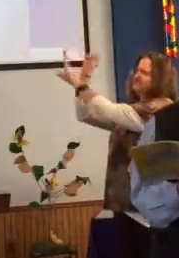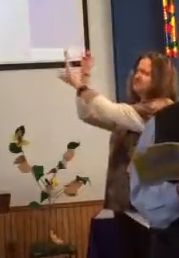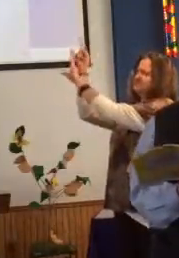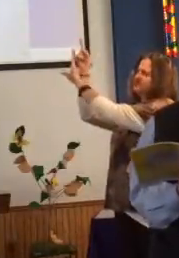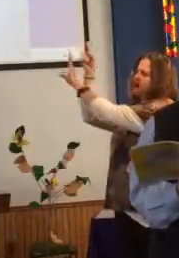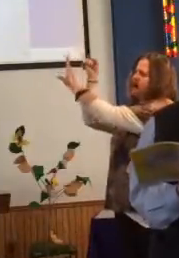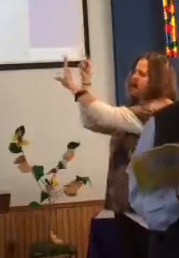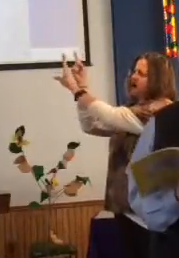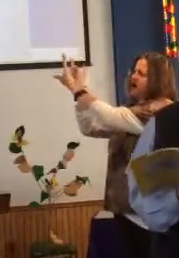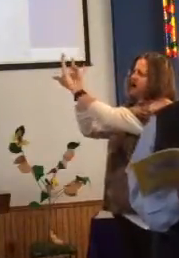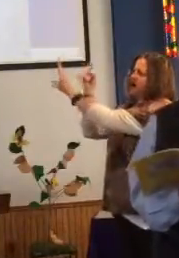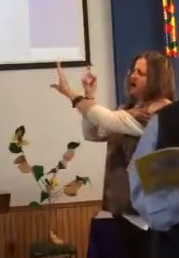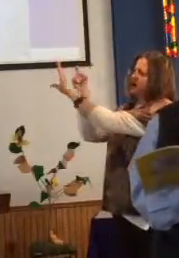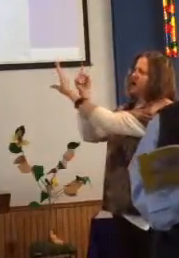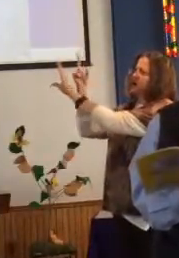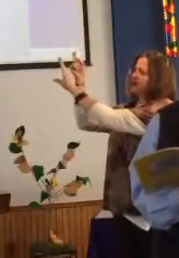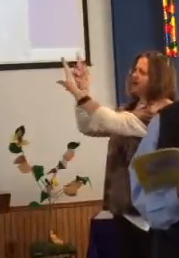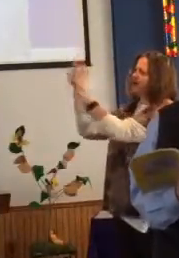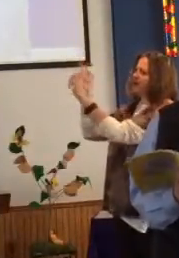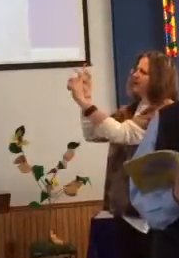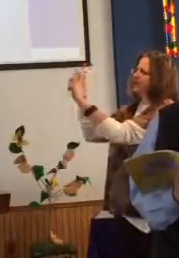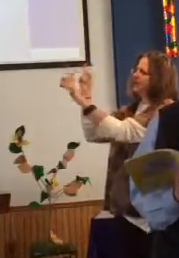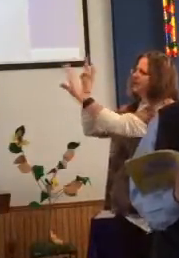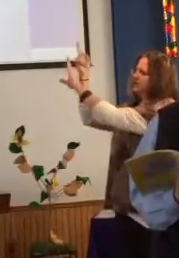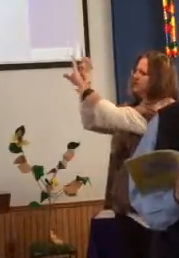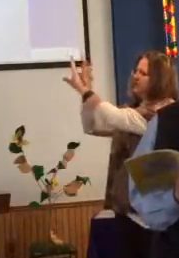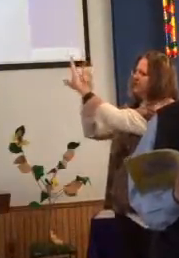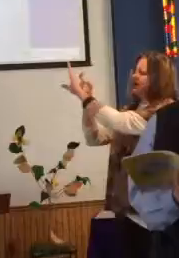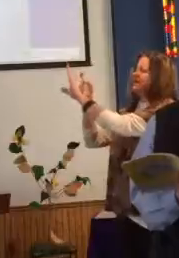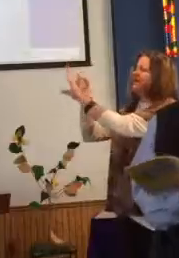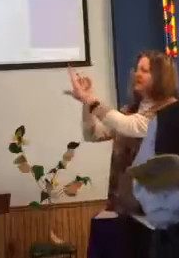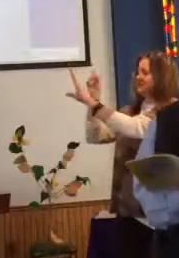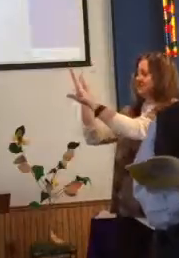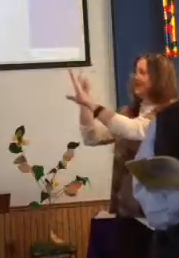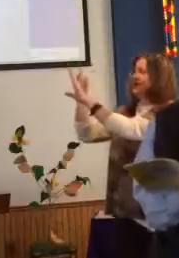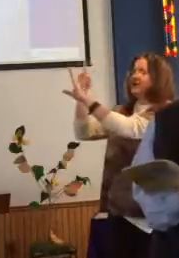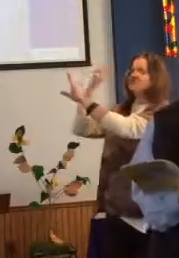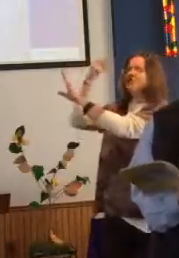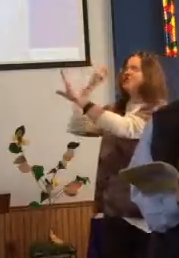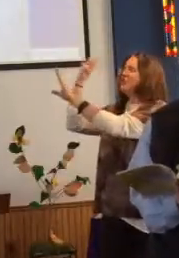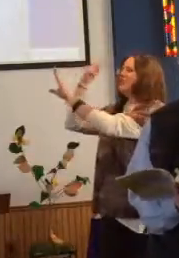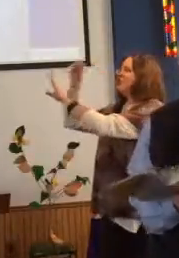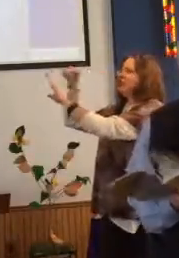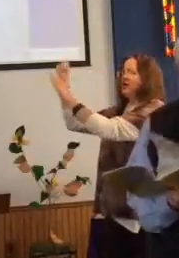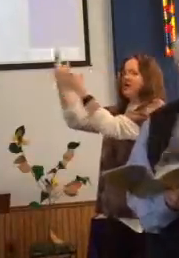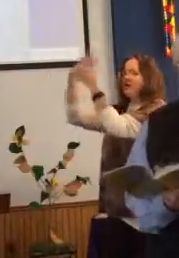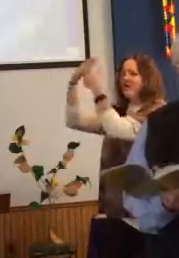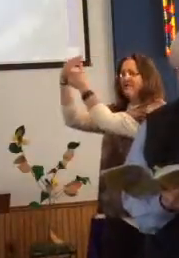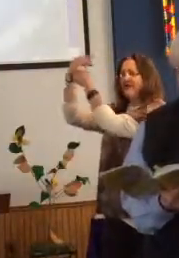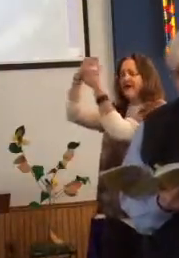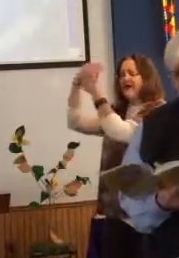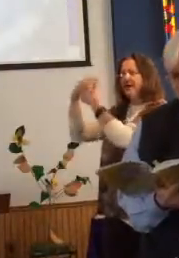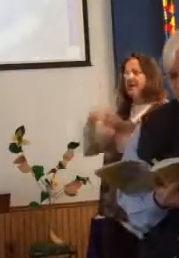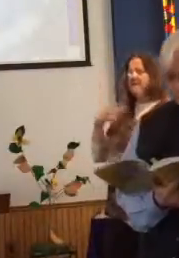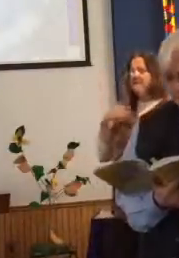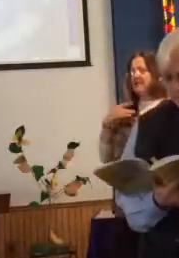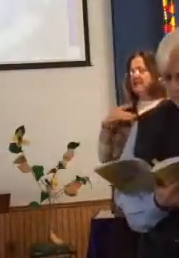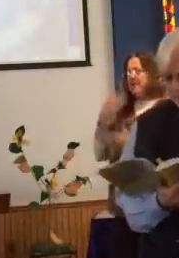whisper, "I saw a butterfly. There can be more to life."